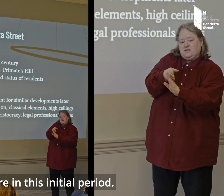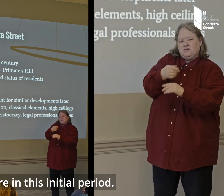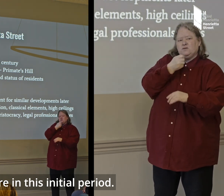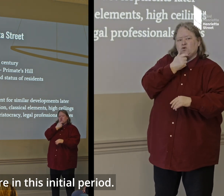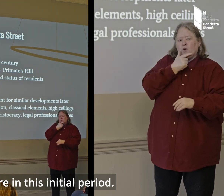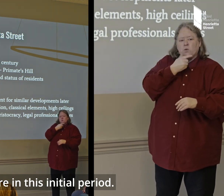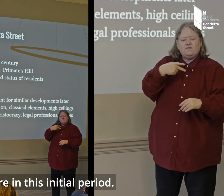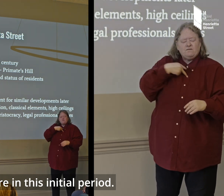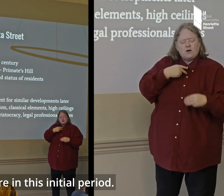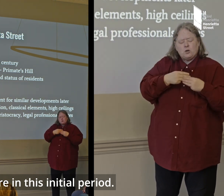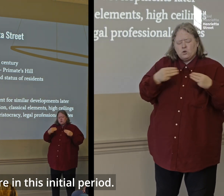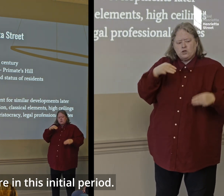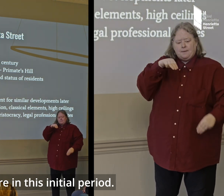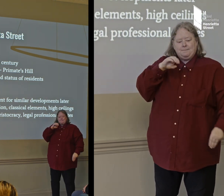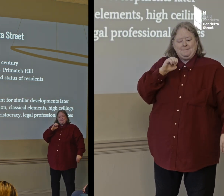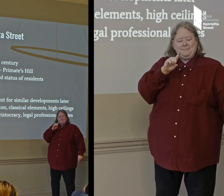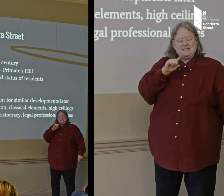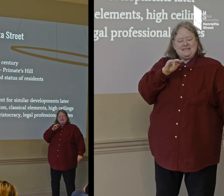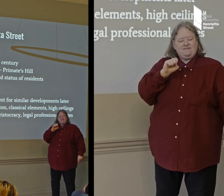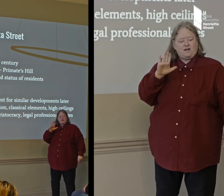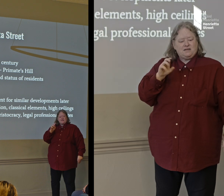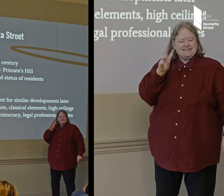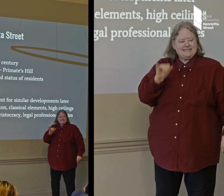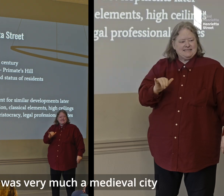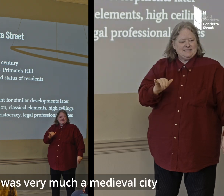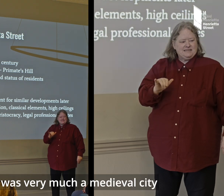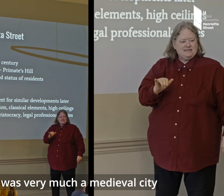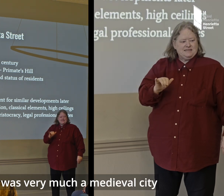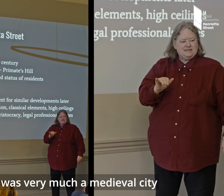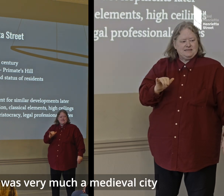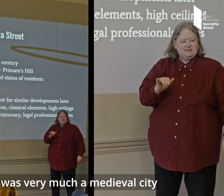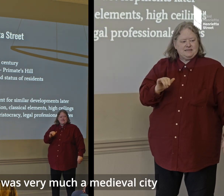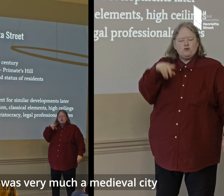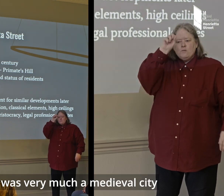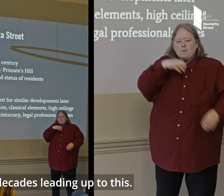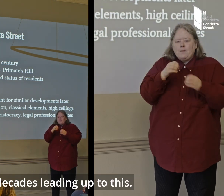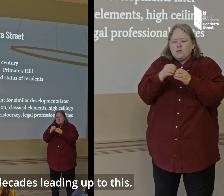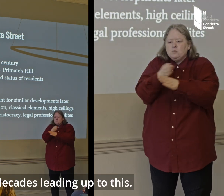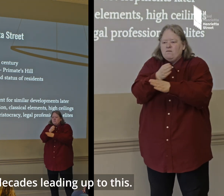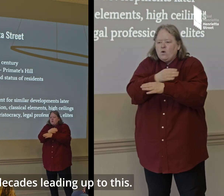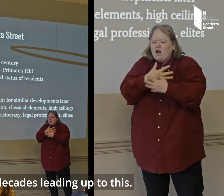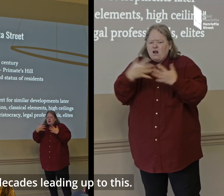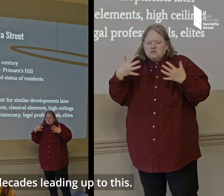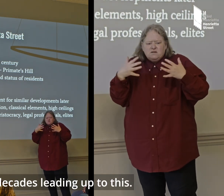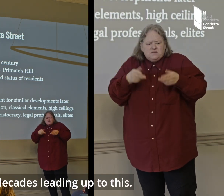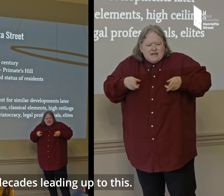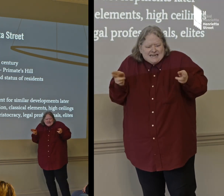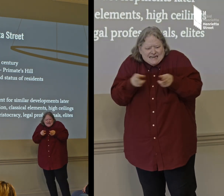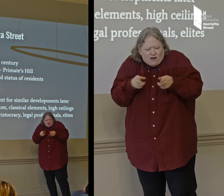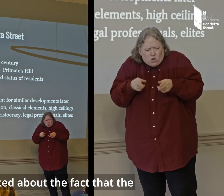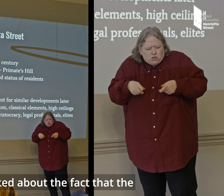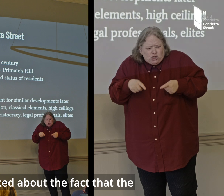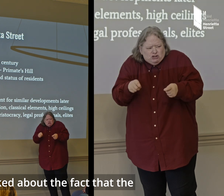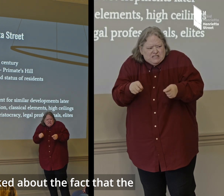who lived there in this initial period. Now, Dublin was very much a medieval city in the decades leading up to